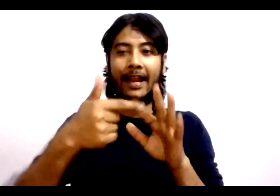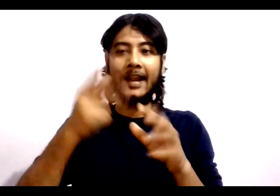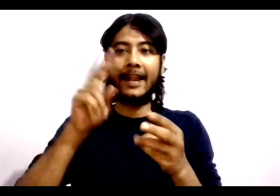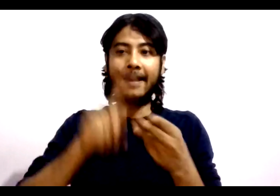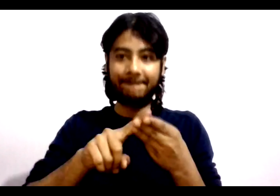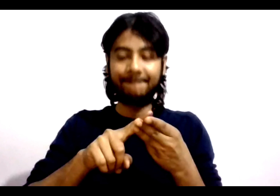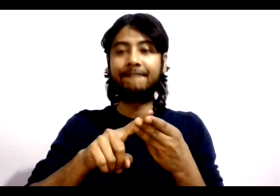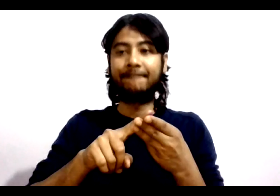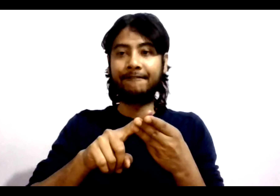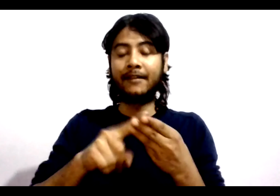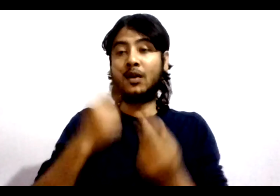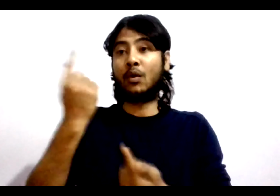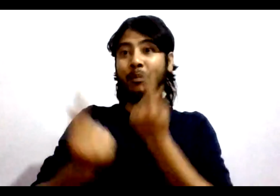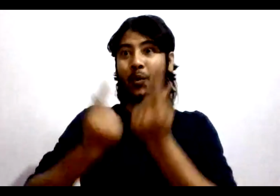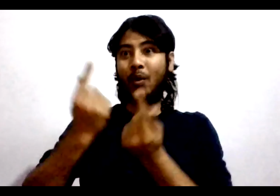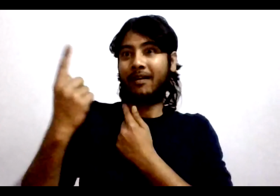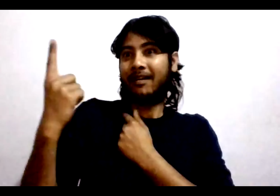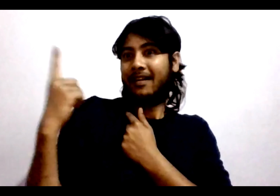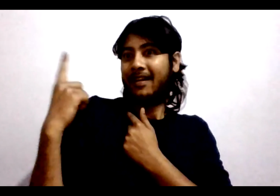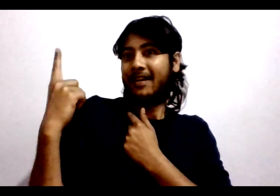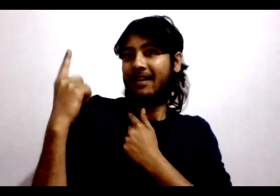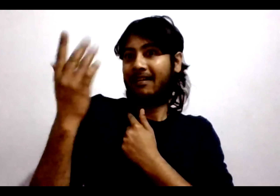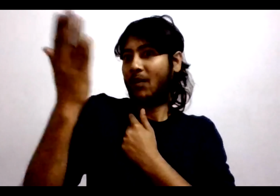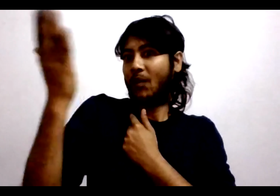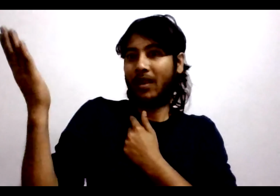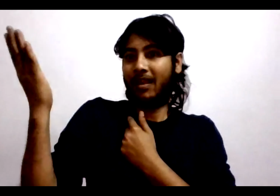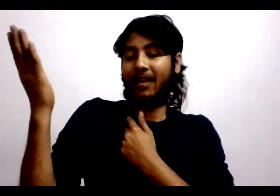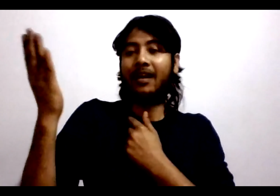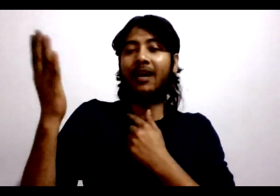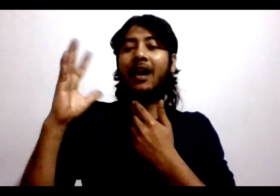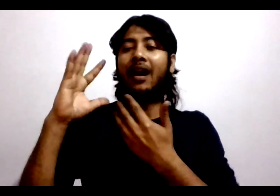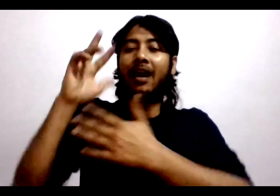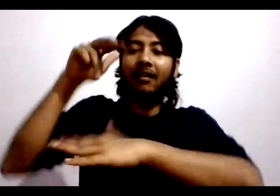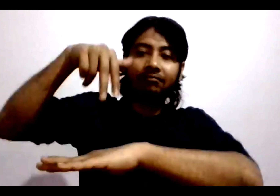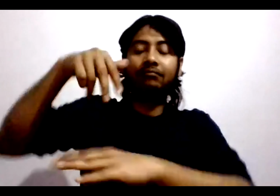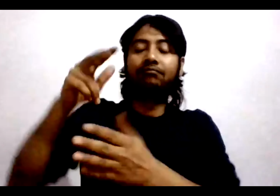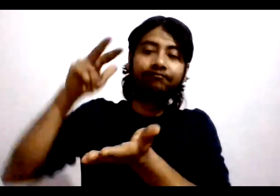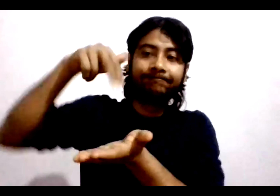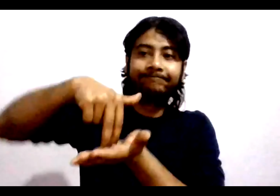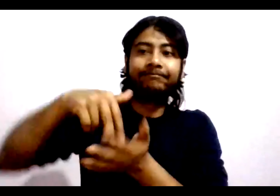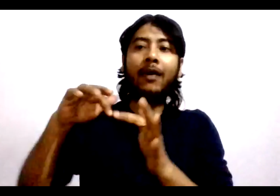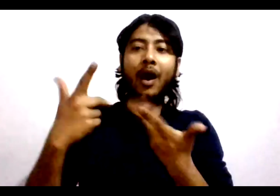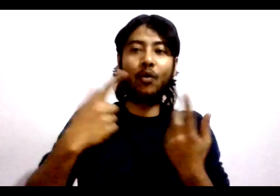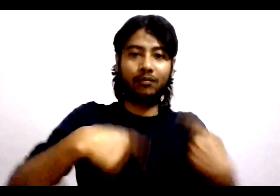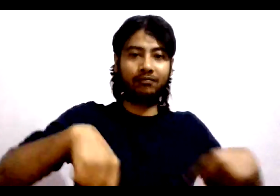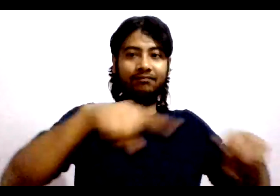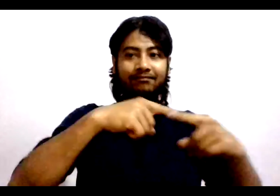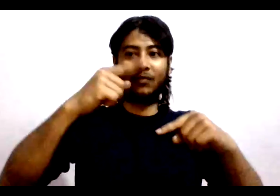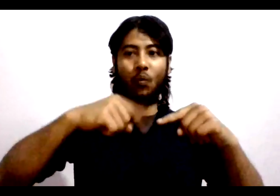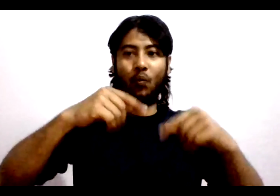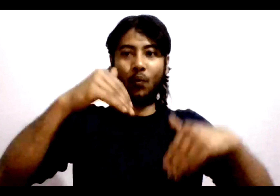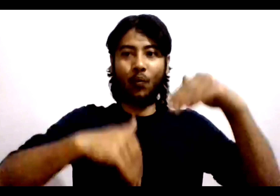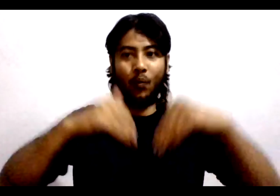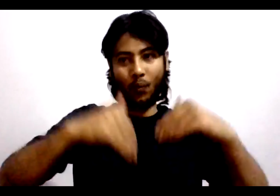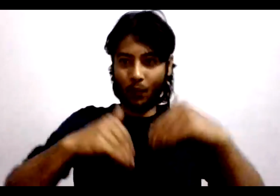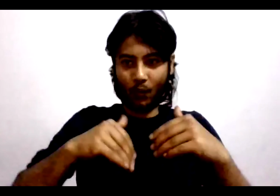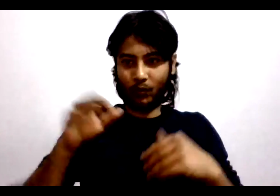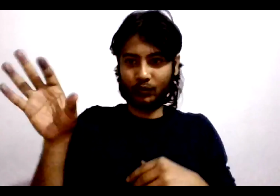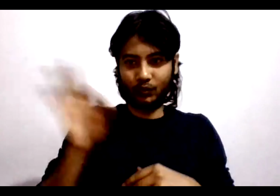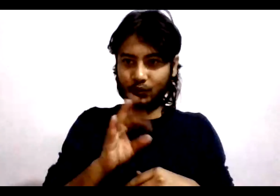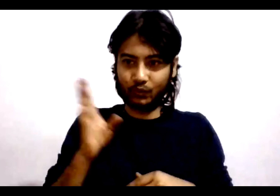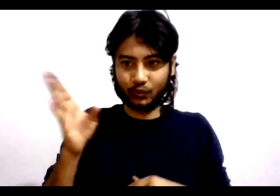power by through the process of franchise. So they decide as per, I mean, some, I can tell you in